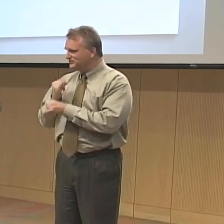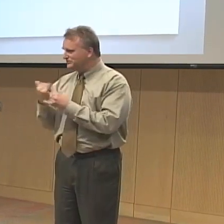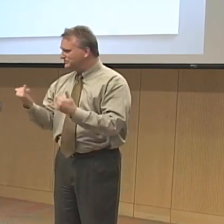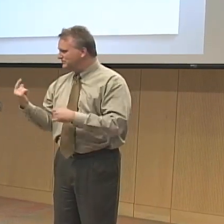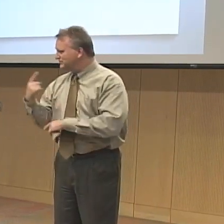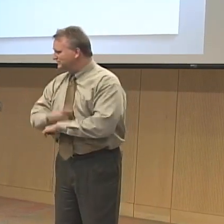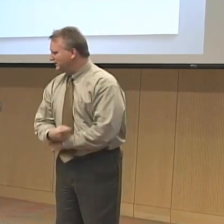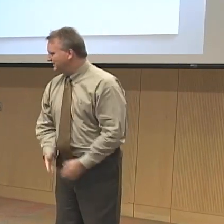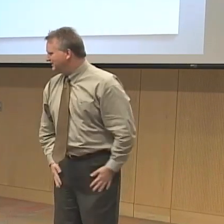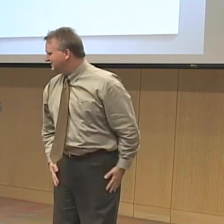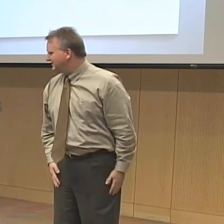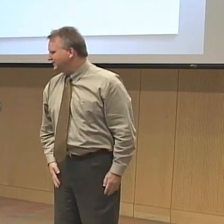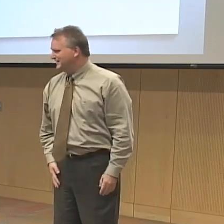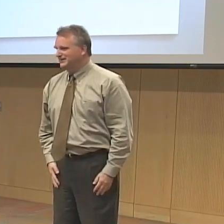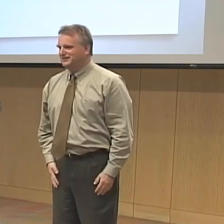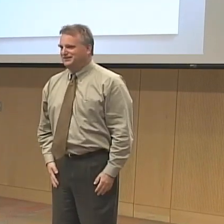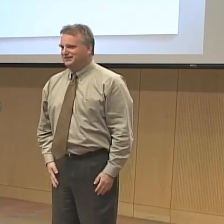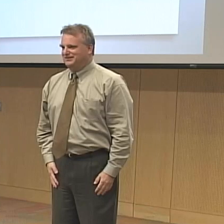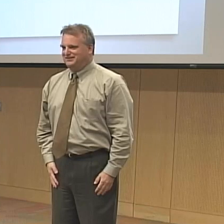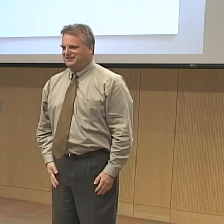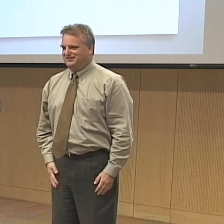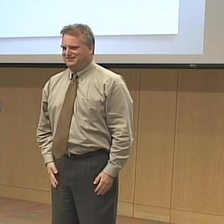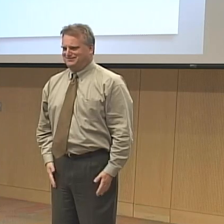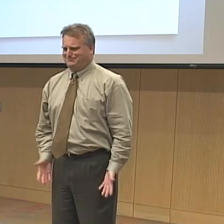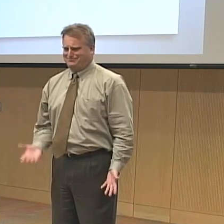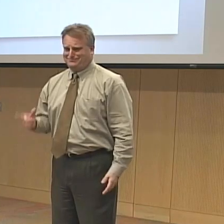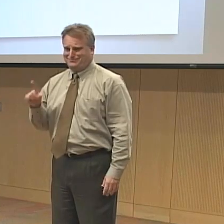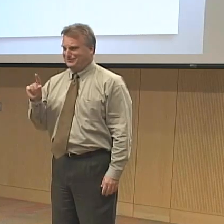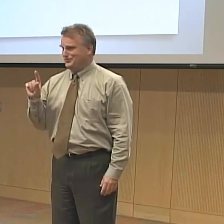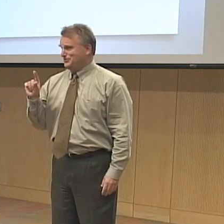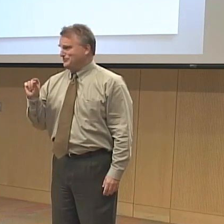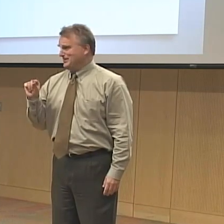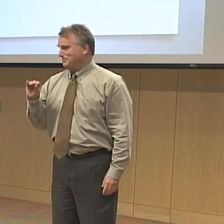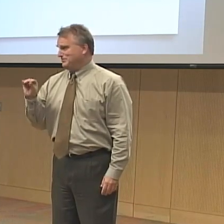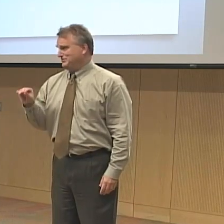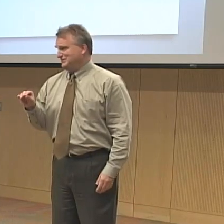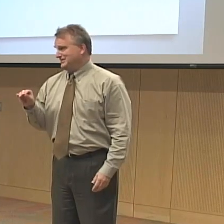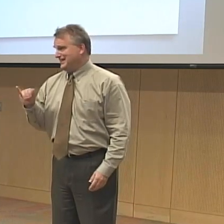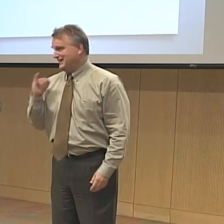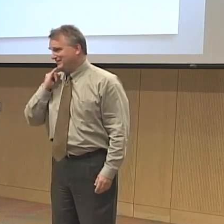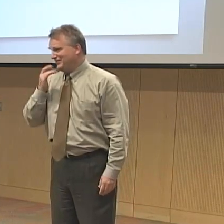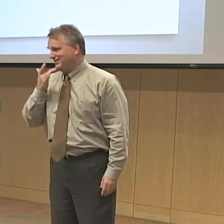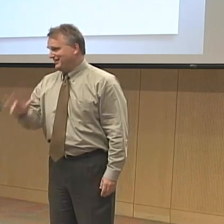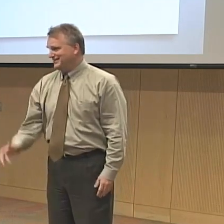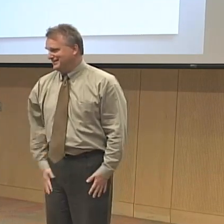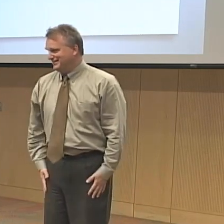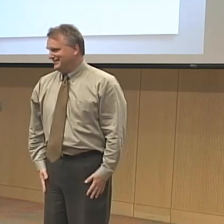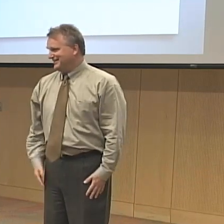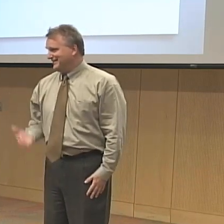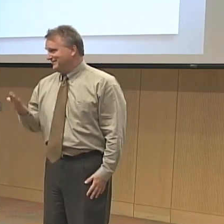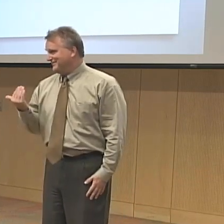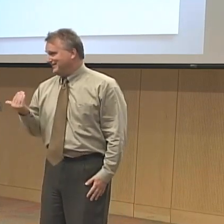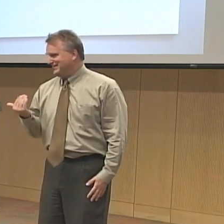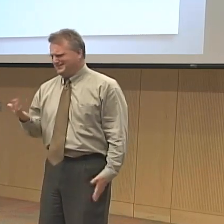of deaf students attend schools for the deaf this day and age? Maybe 20%, if we're lucky. More like 15%.